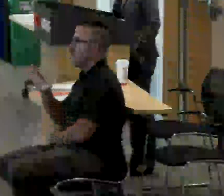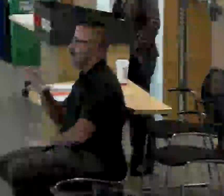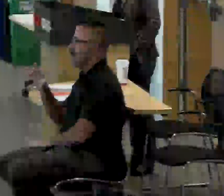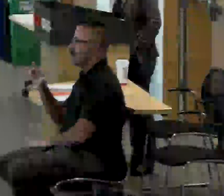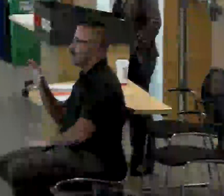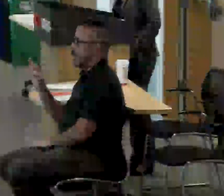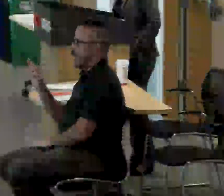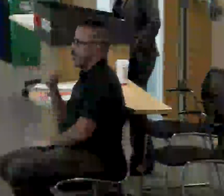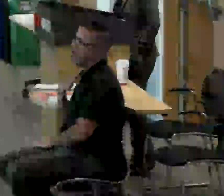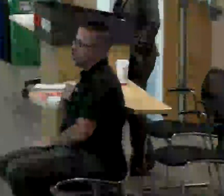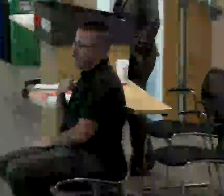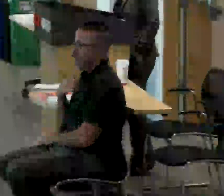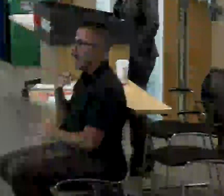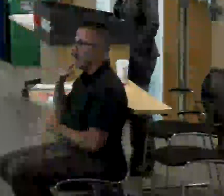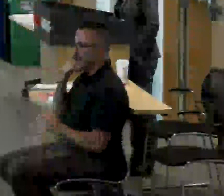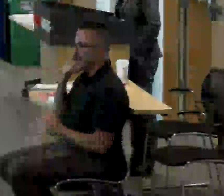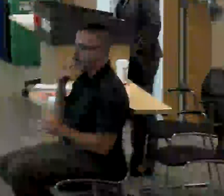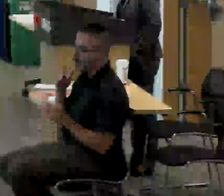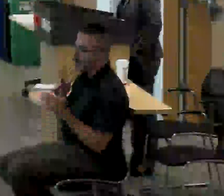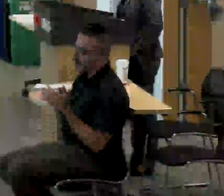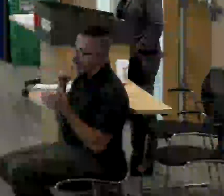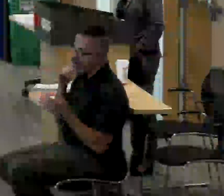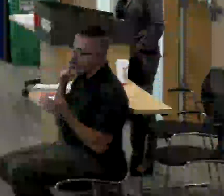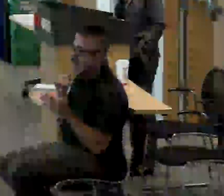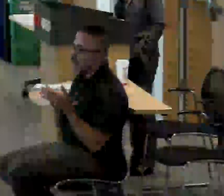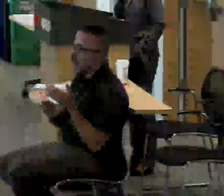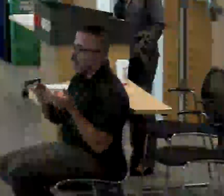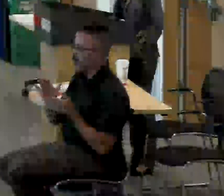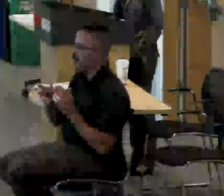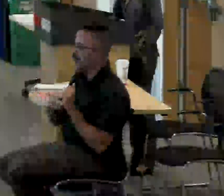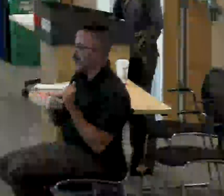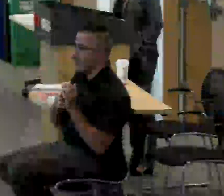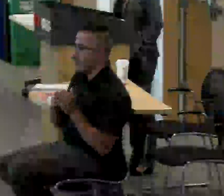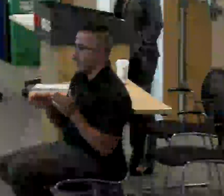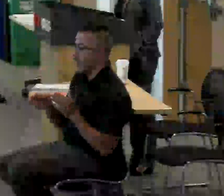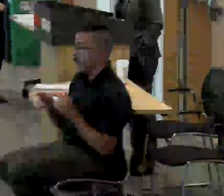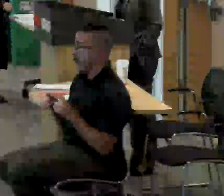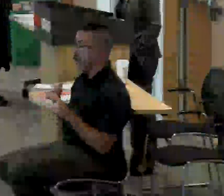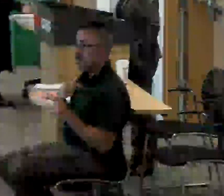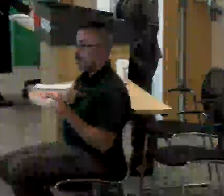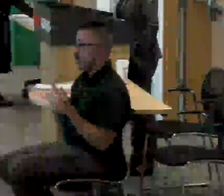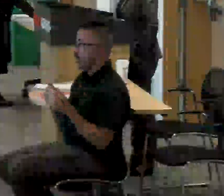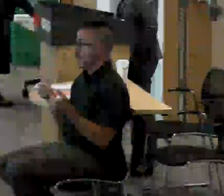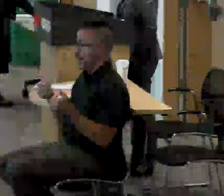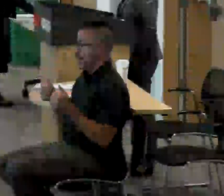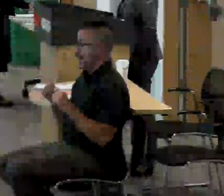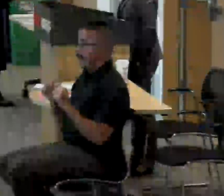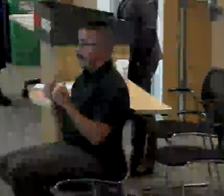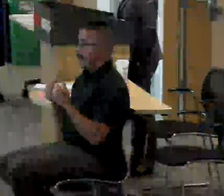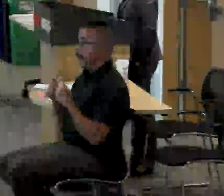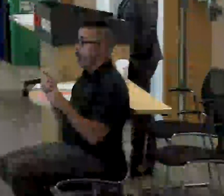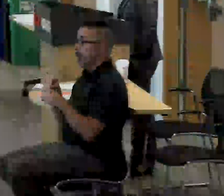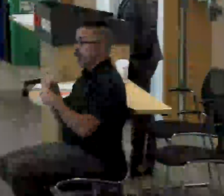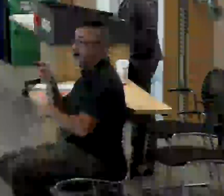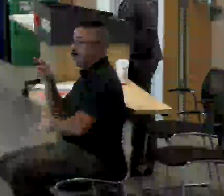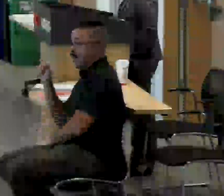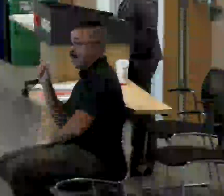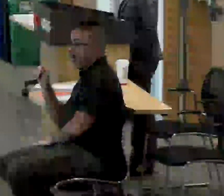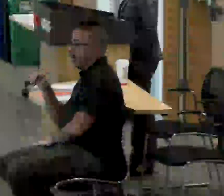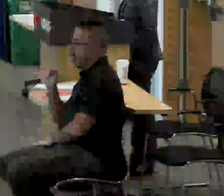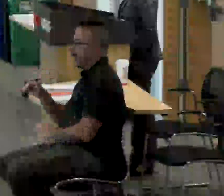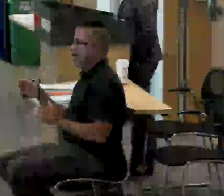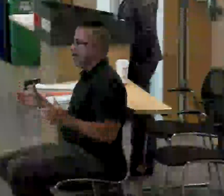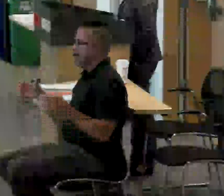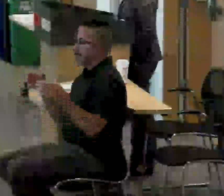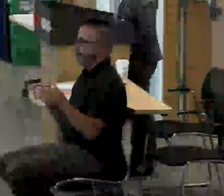college savings plan here in California as well. We are a completely separate agency from them, but in Virginia, they're the same agency. They're just